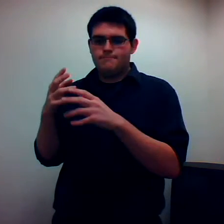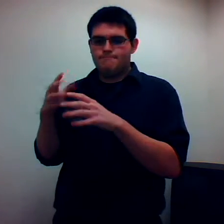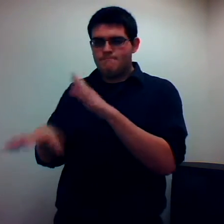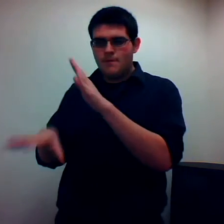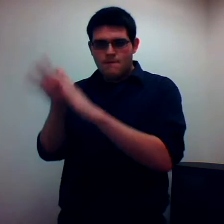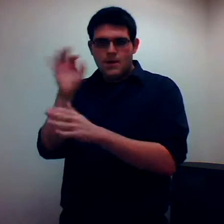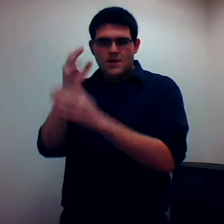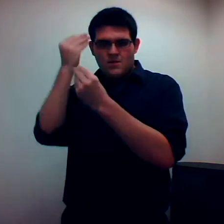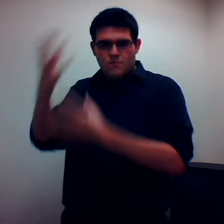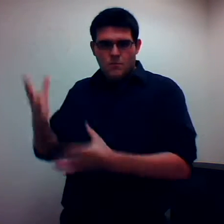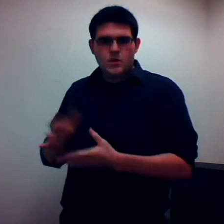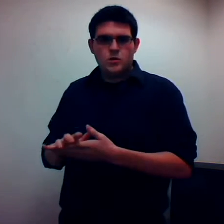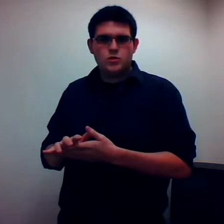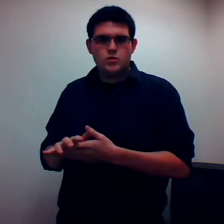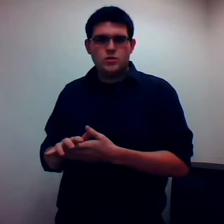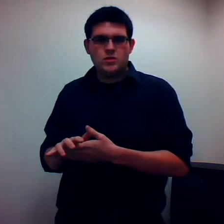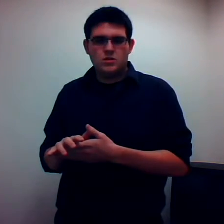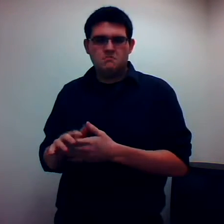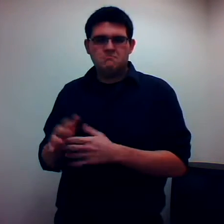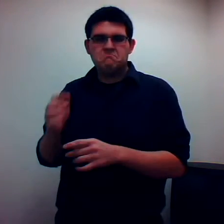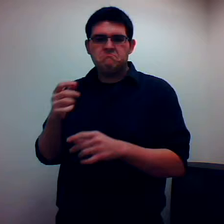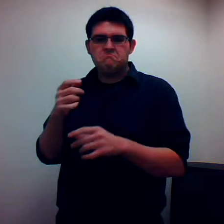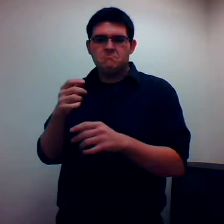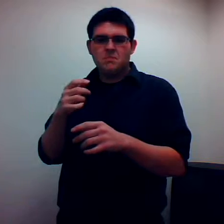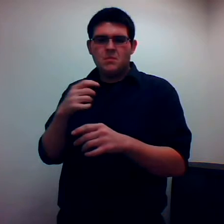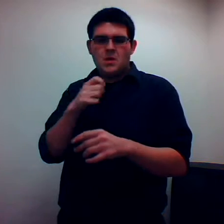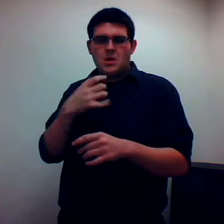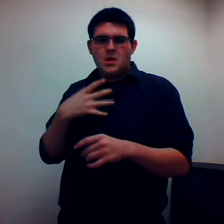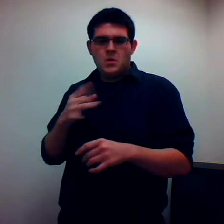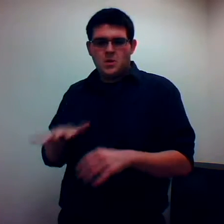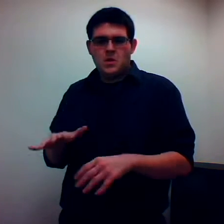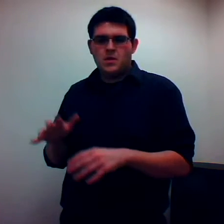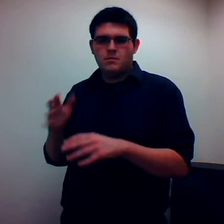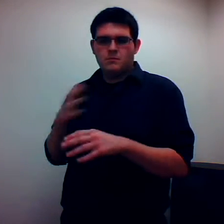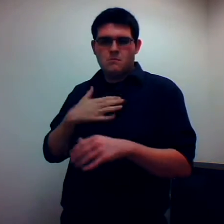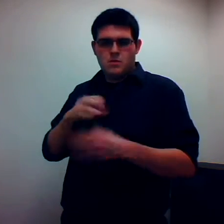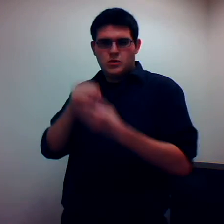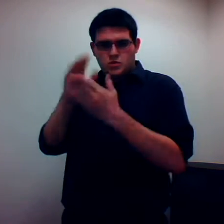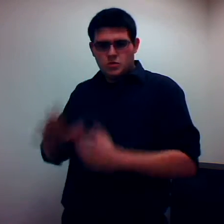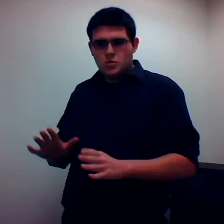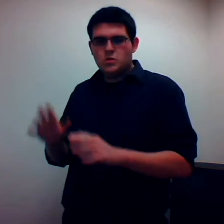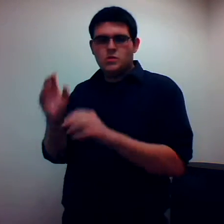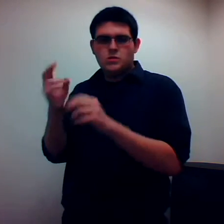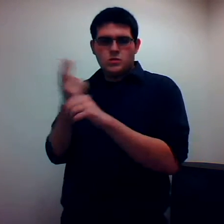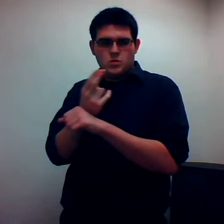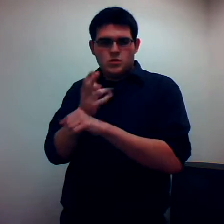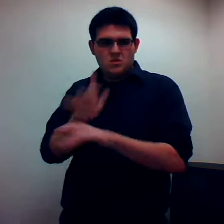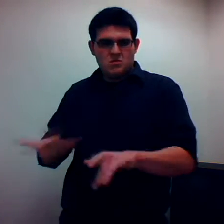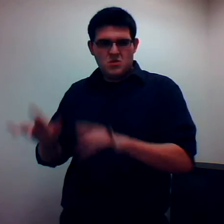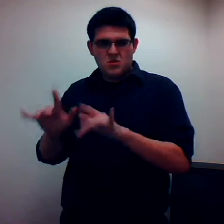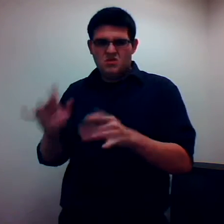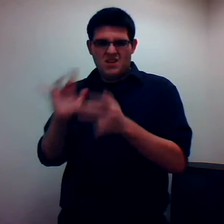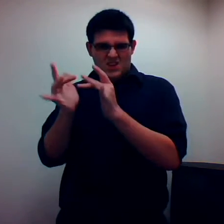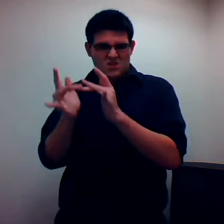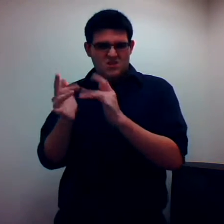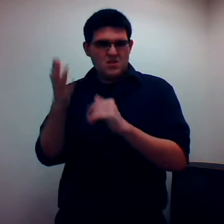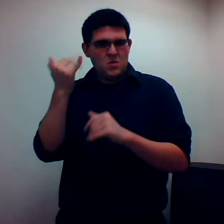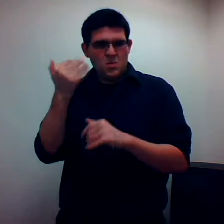is secondhand, and it tends to be a little watered down, and students really need to be more exposed to firsthand information and